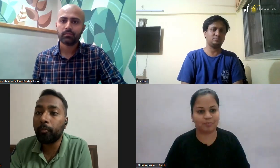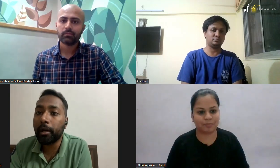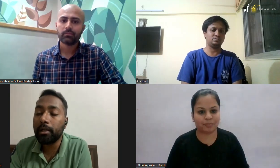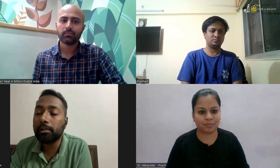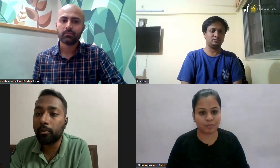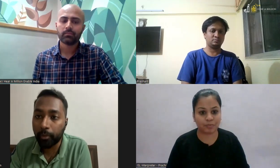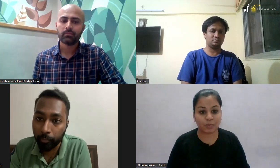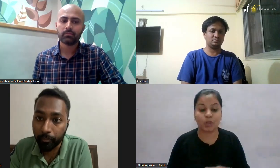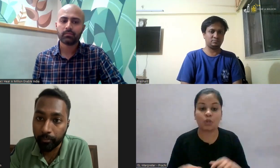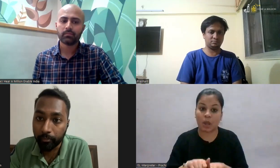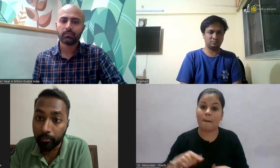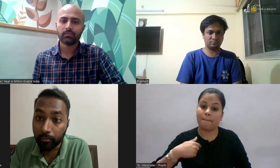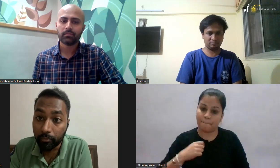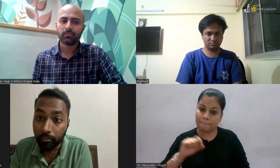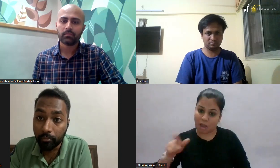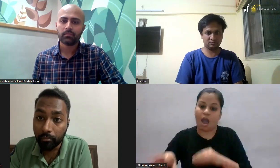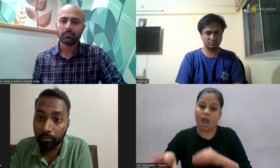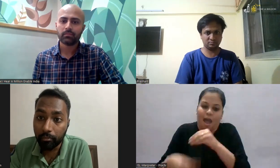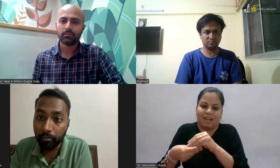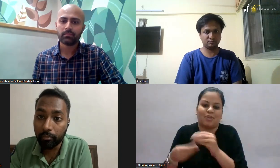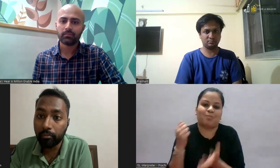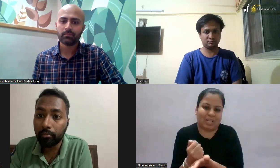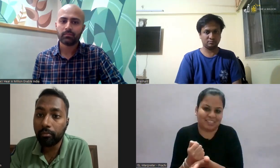You have to pay additional premium,